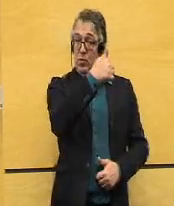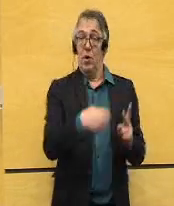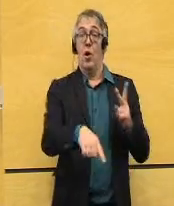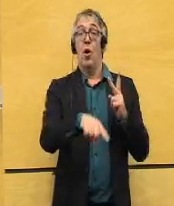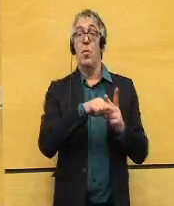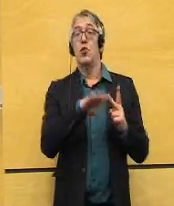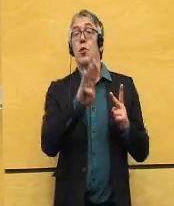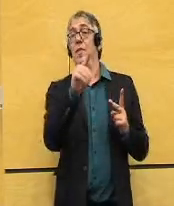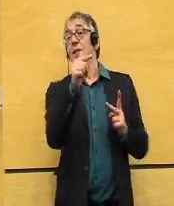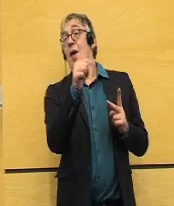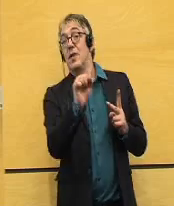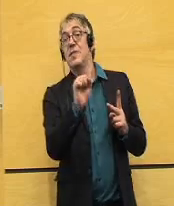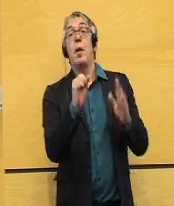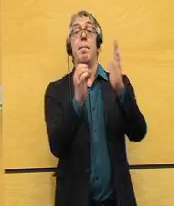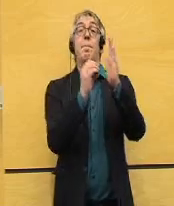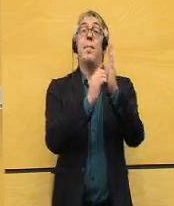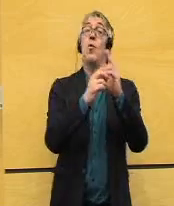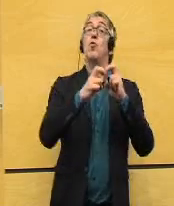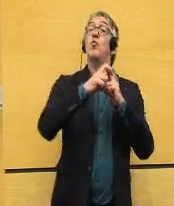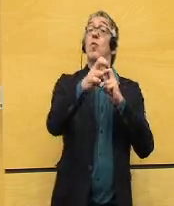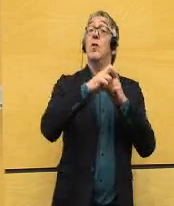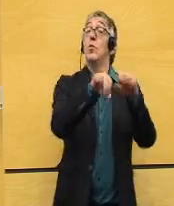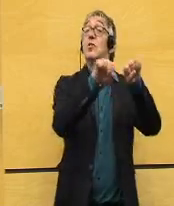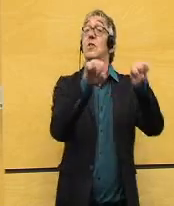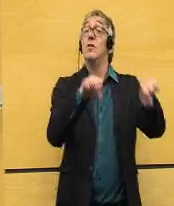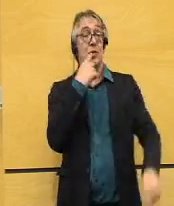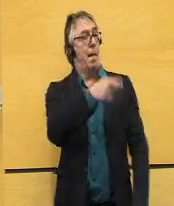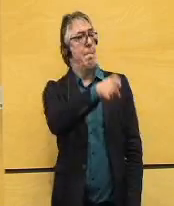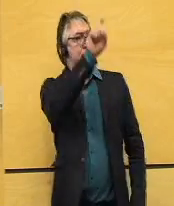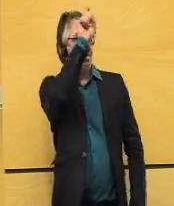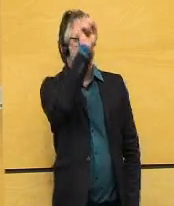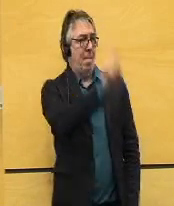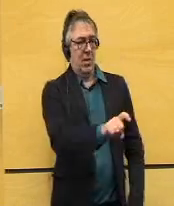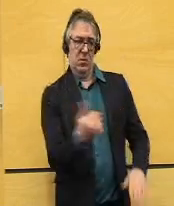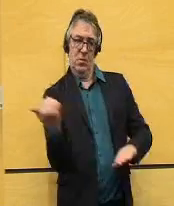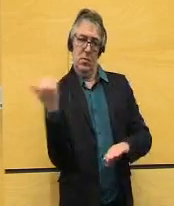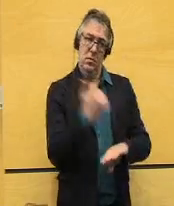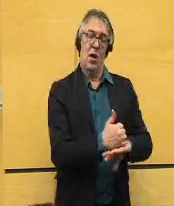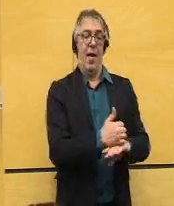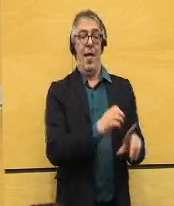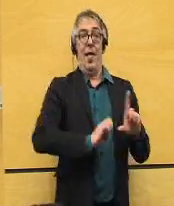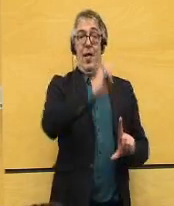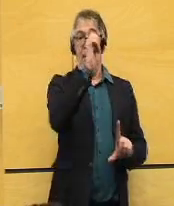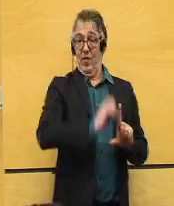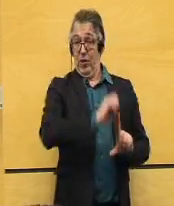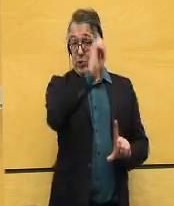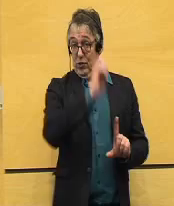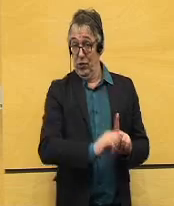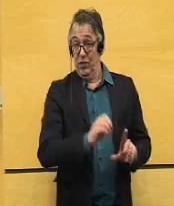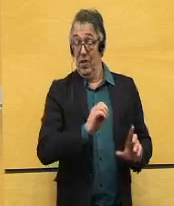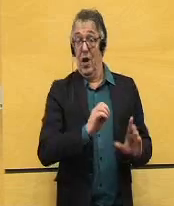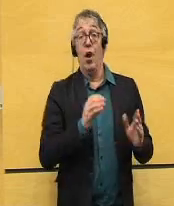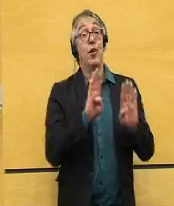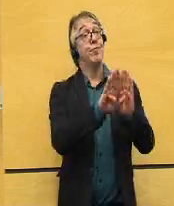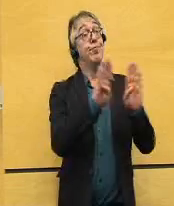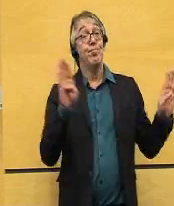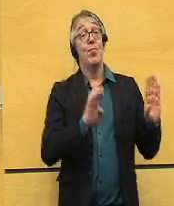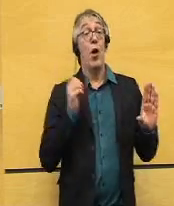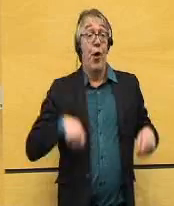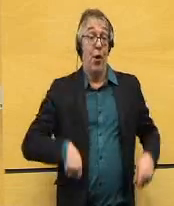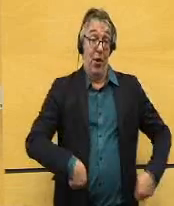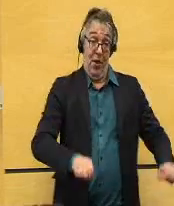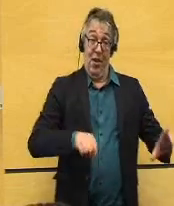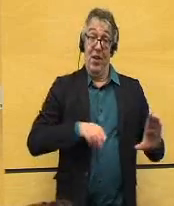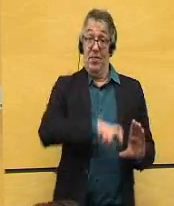System, the BTS, to install elevators and accessible facilities at all stations, including seats for passengers